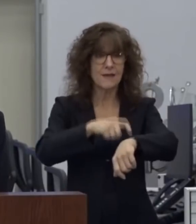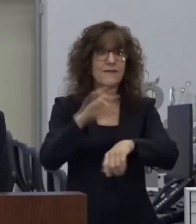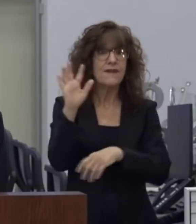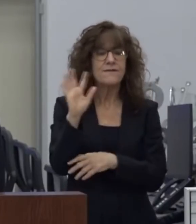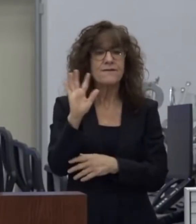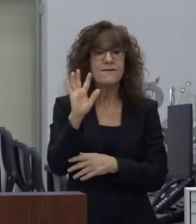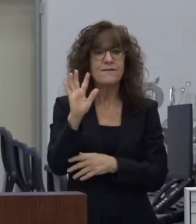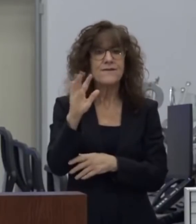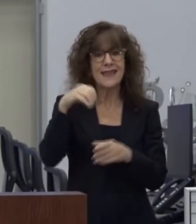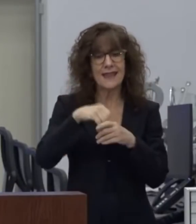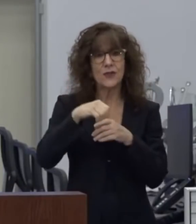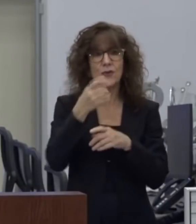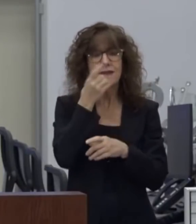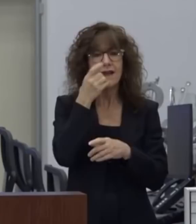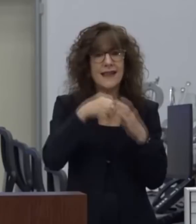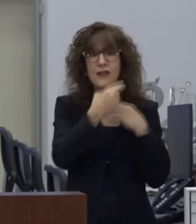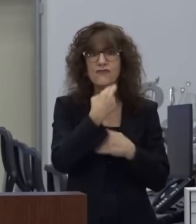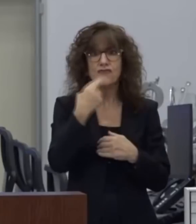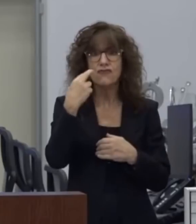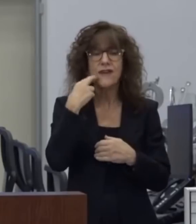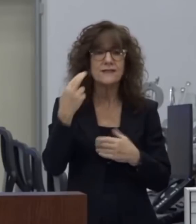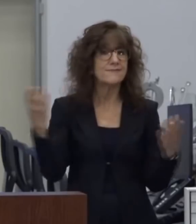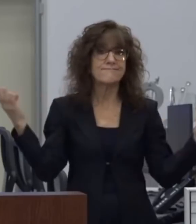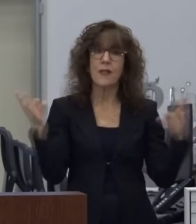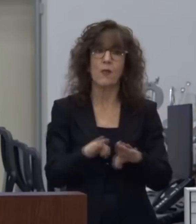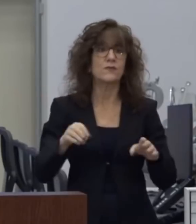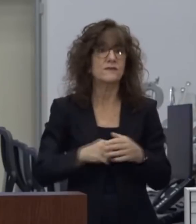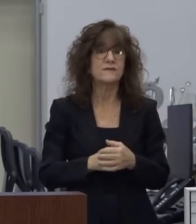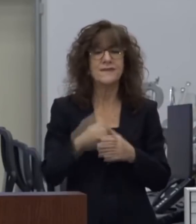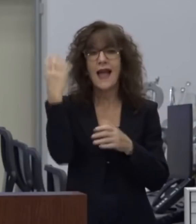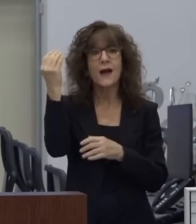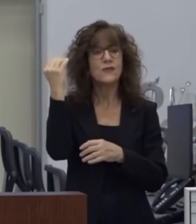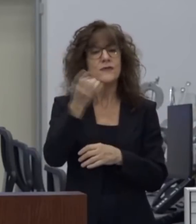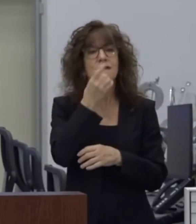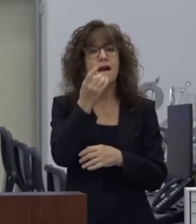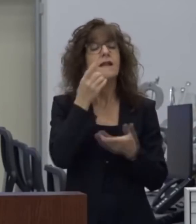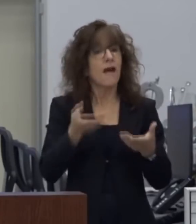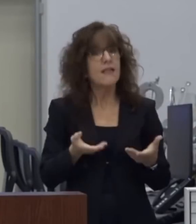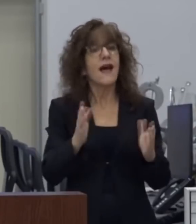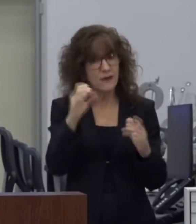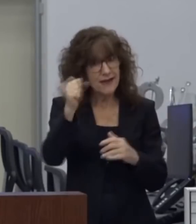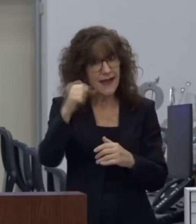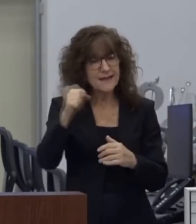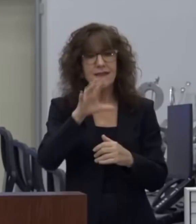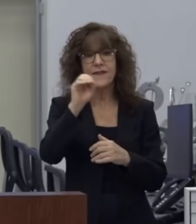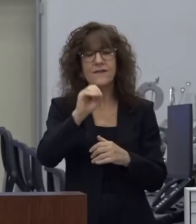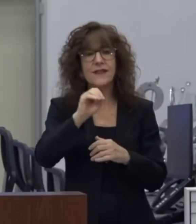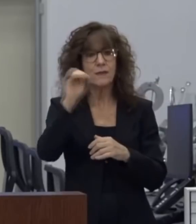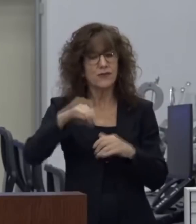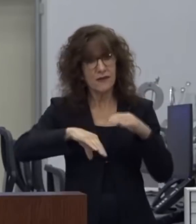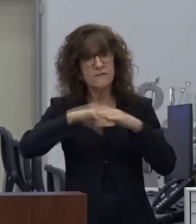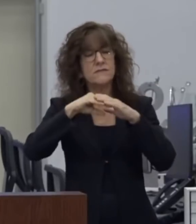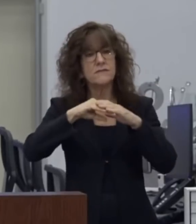p.m., indoor dining at restaurants must close. Outdoor dining will be allowed at 50%